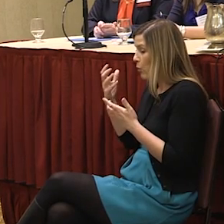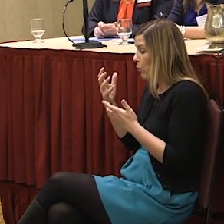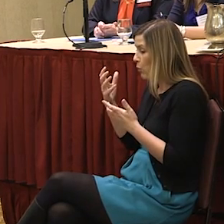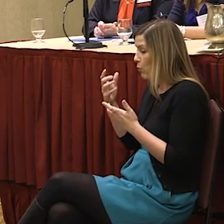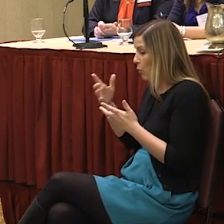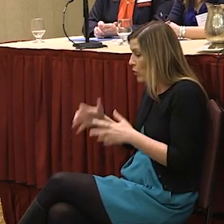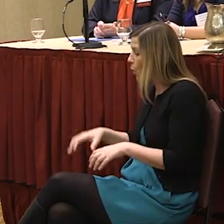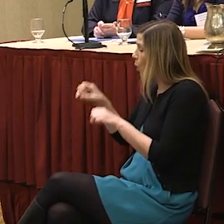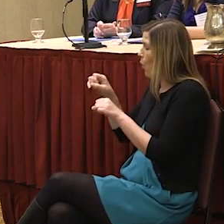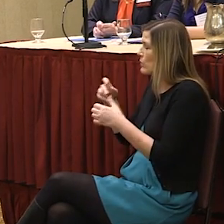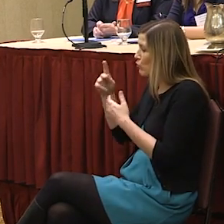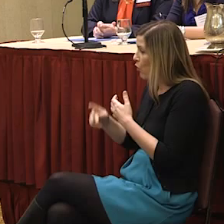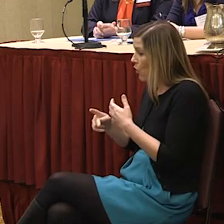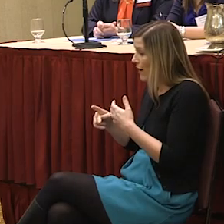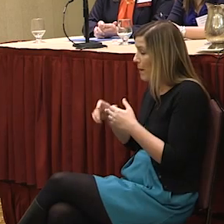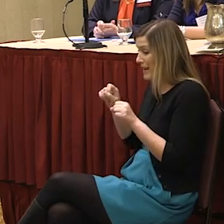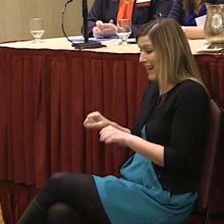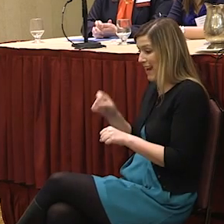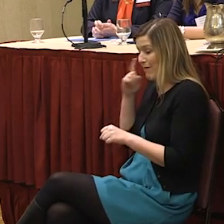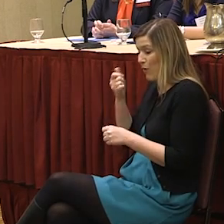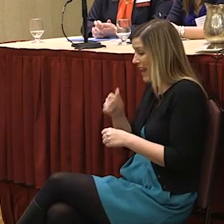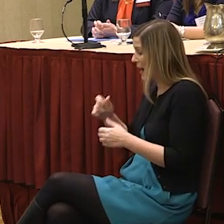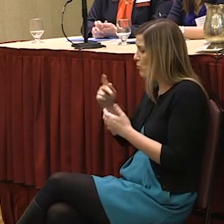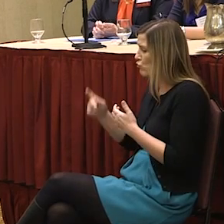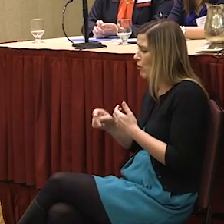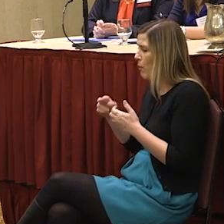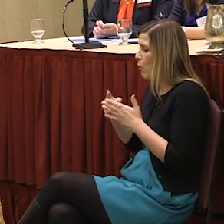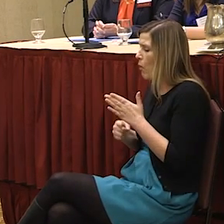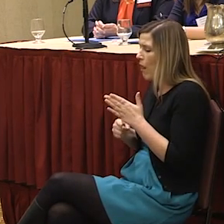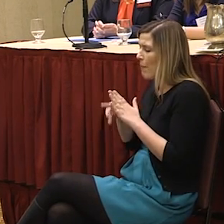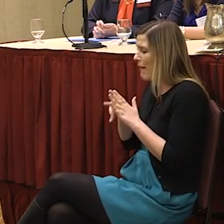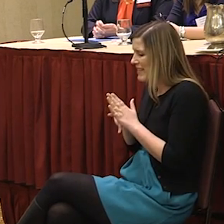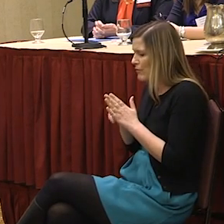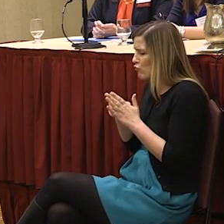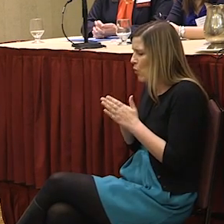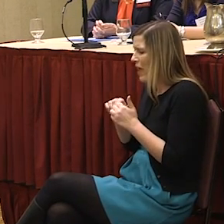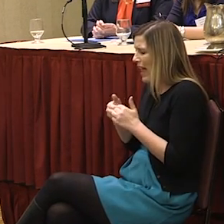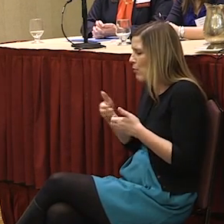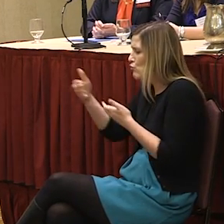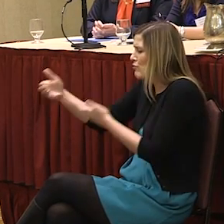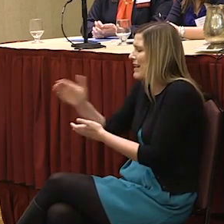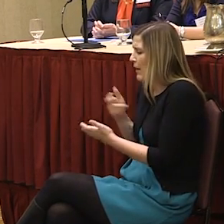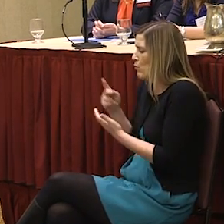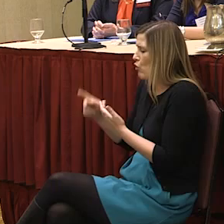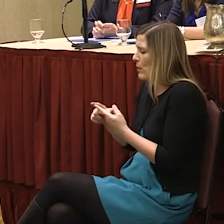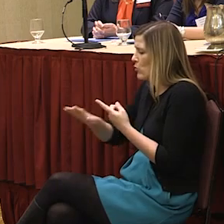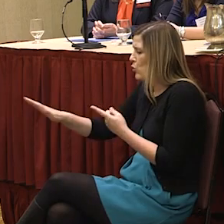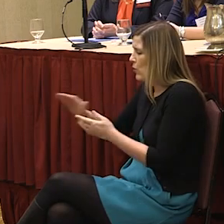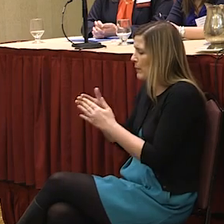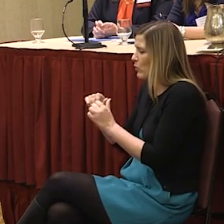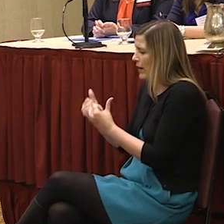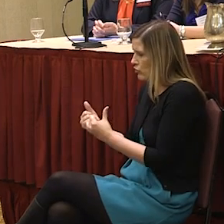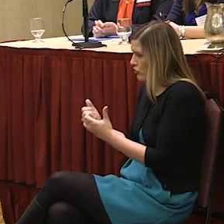programs, or is it like what is the protocol for bringing our programs out to community agencies? If